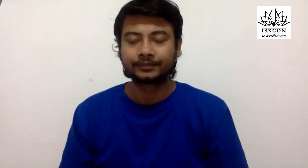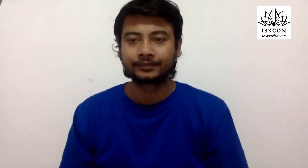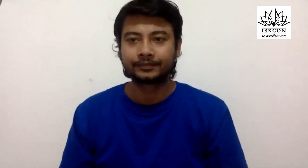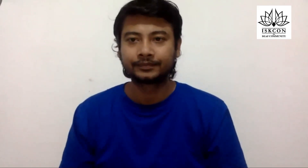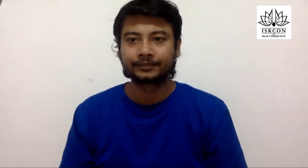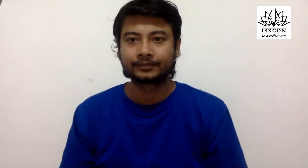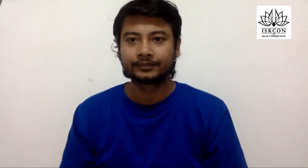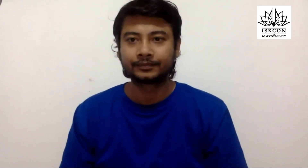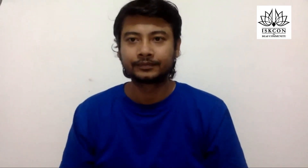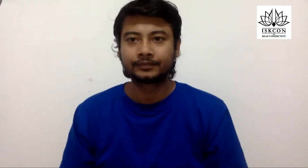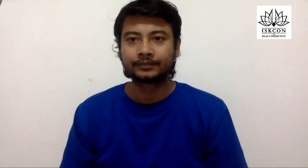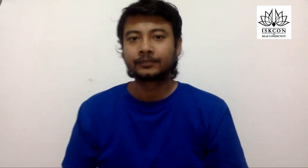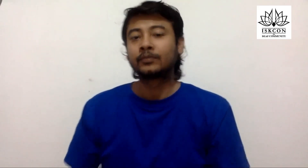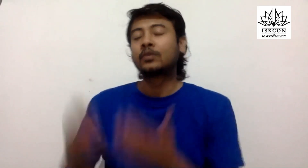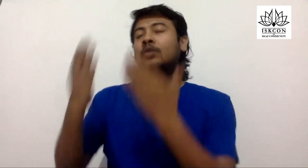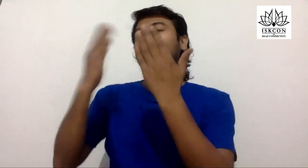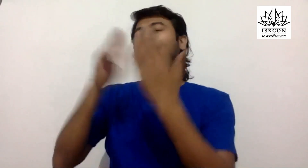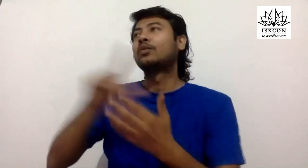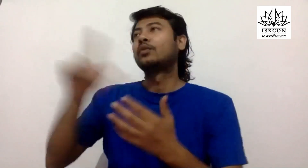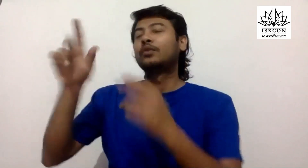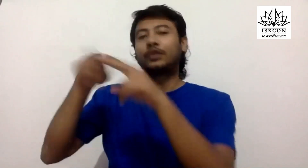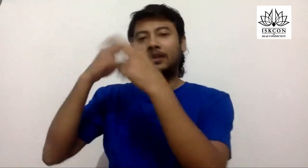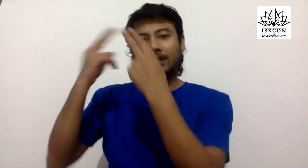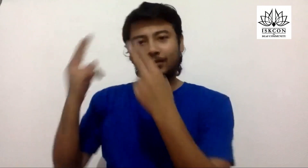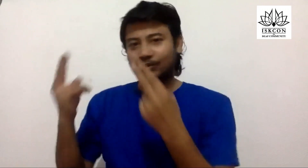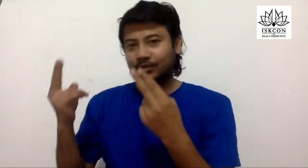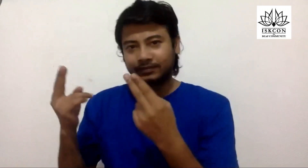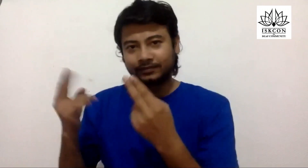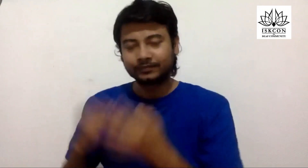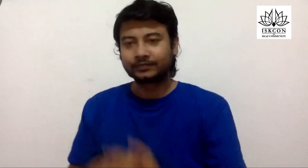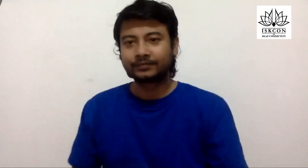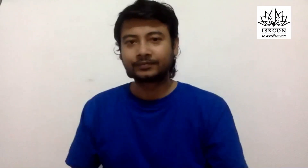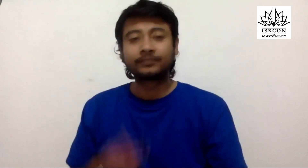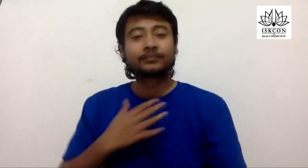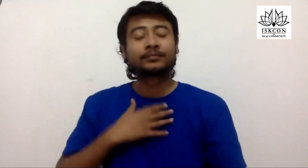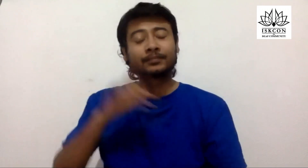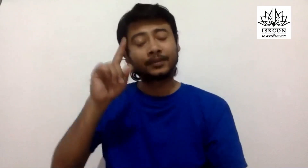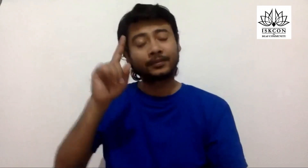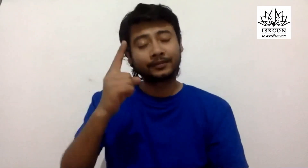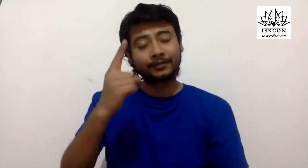O Lord Damodar, I first of all offer my obeisances